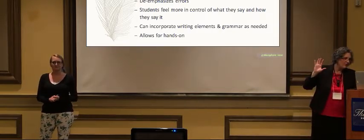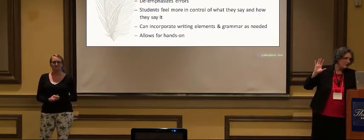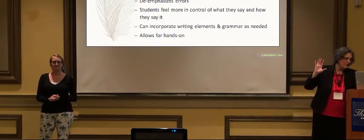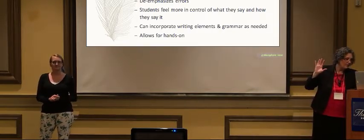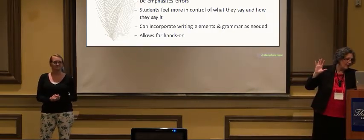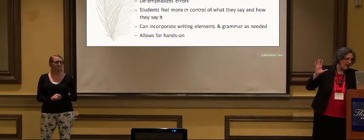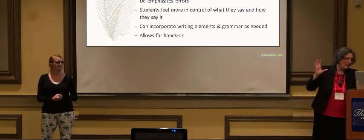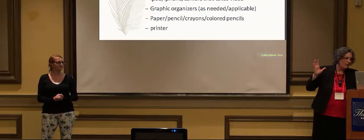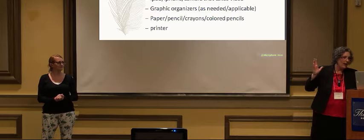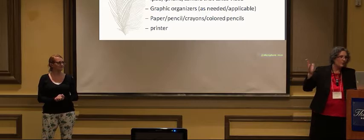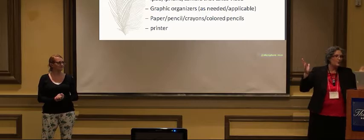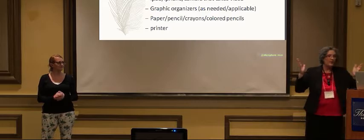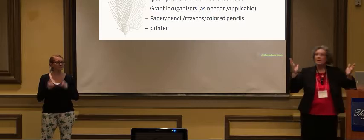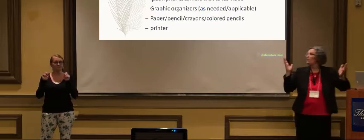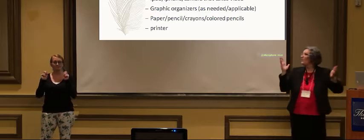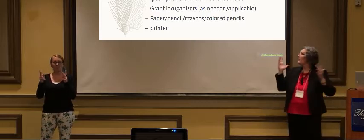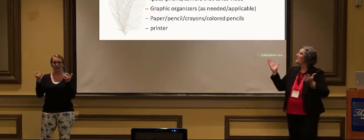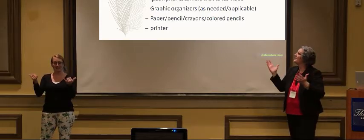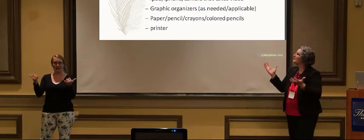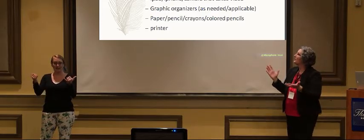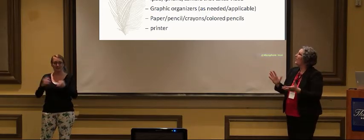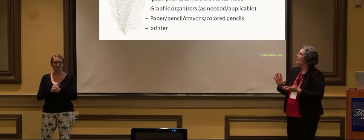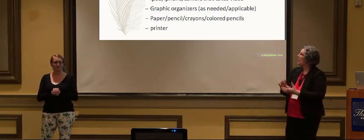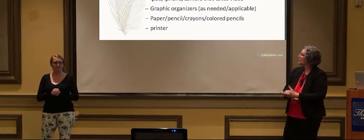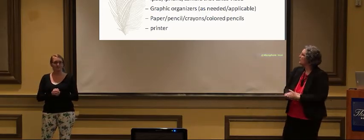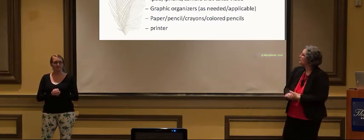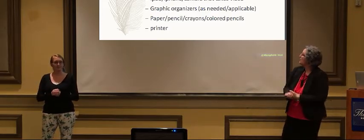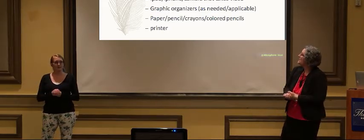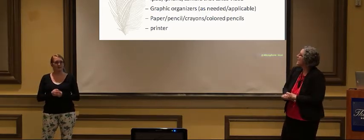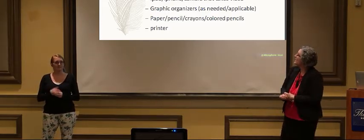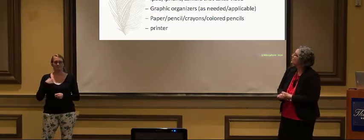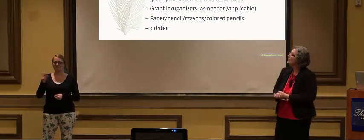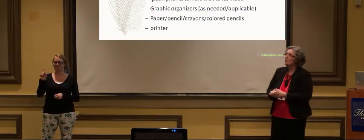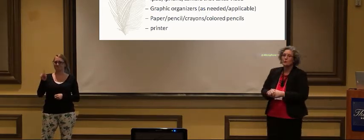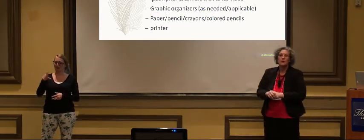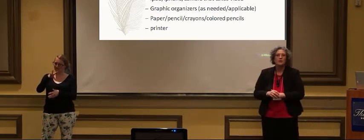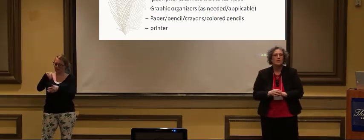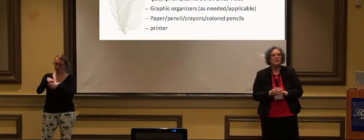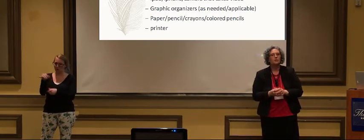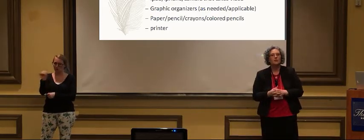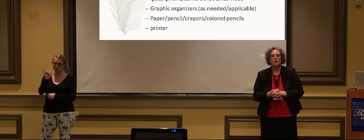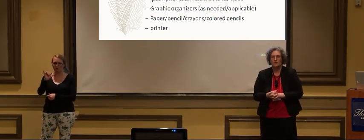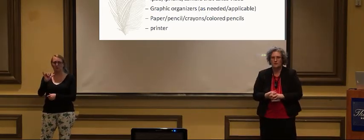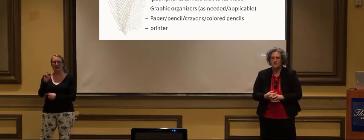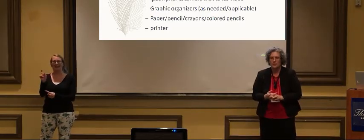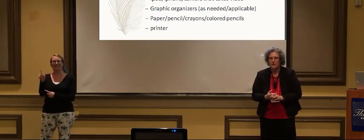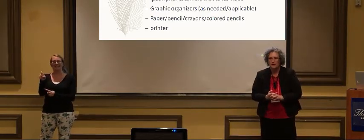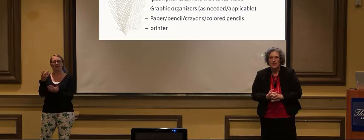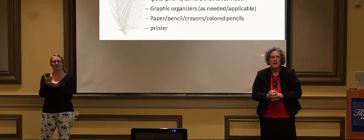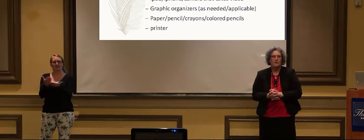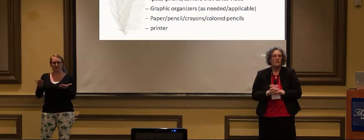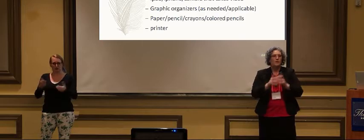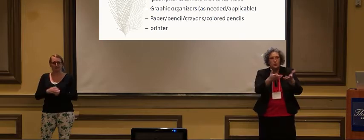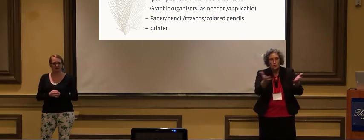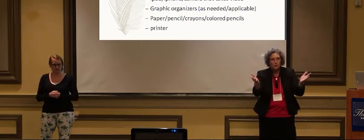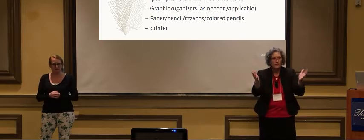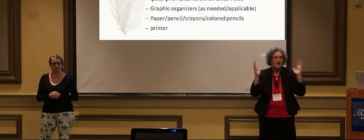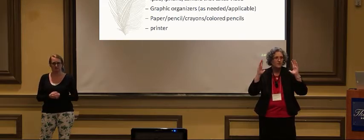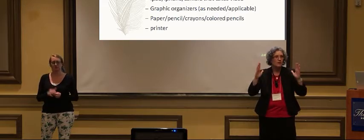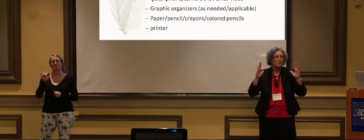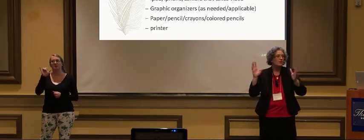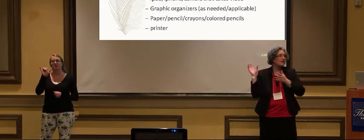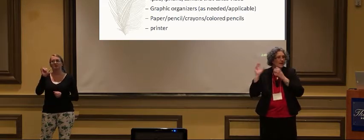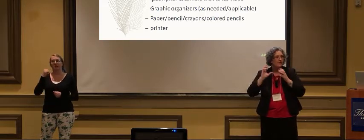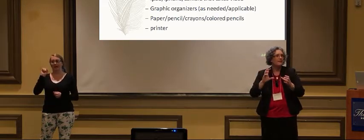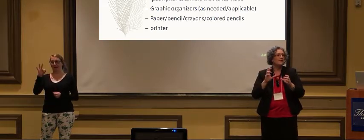So now, I would be remiss if I also did not include needed materials. If